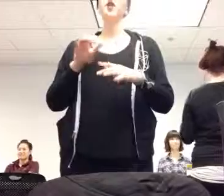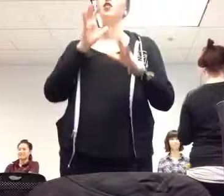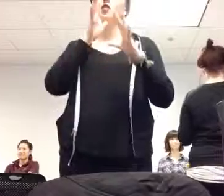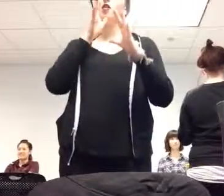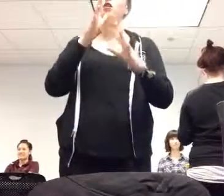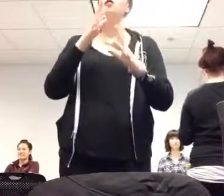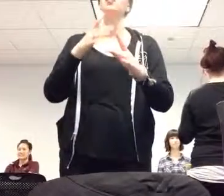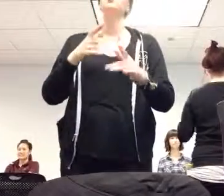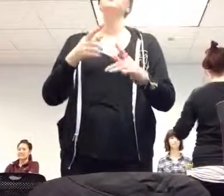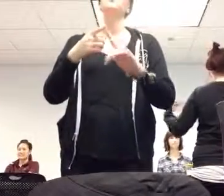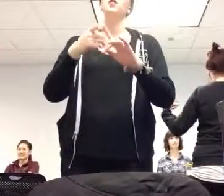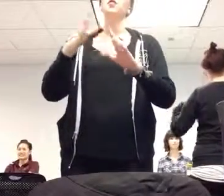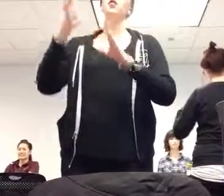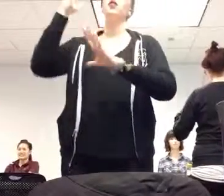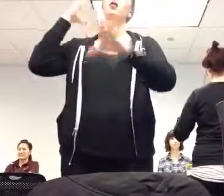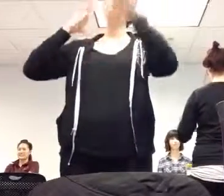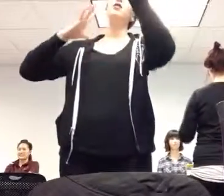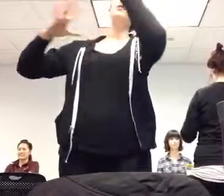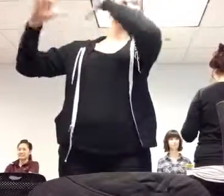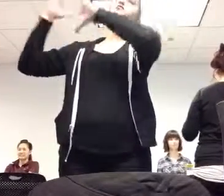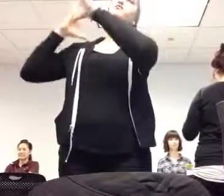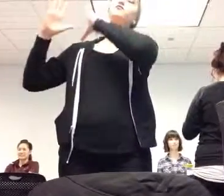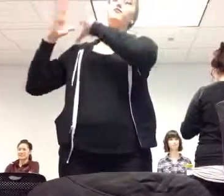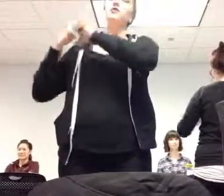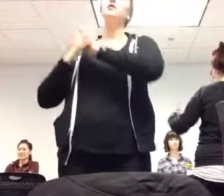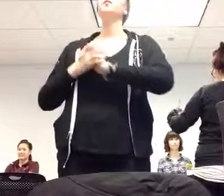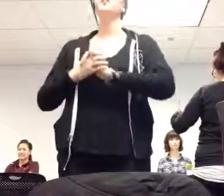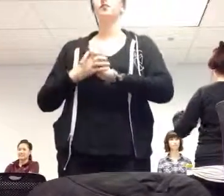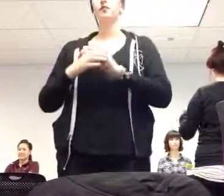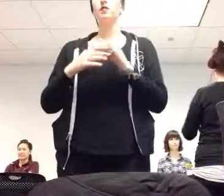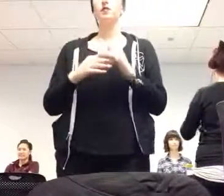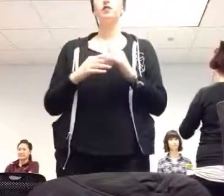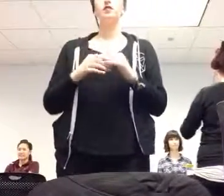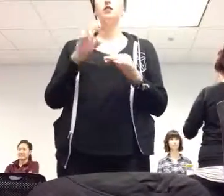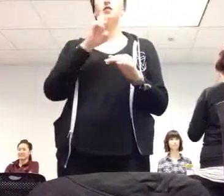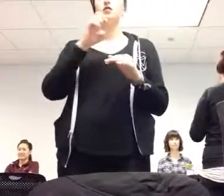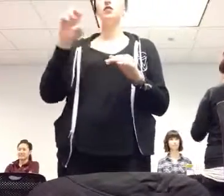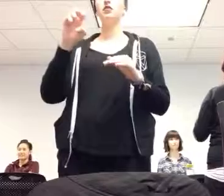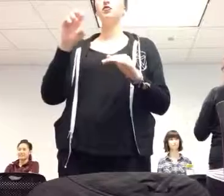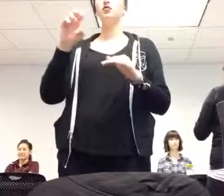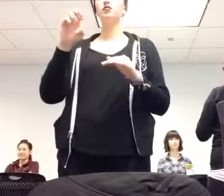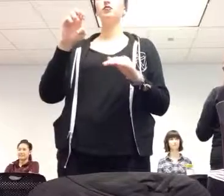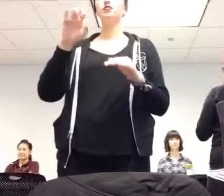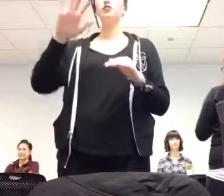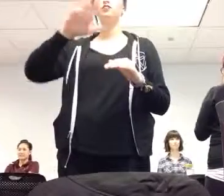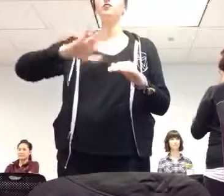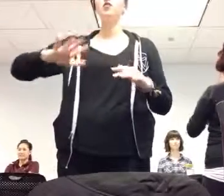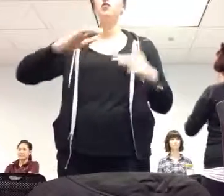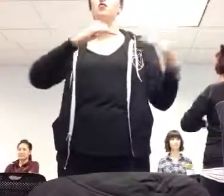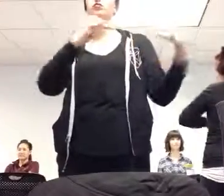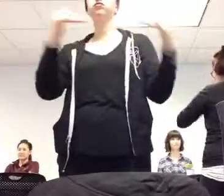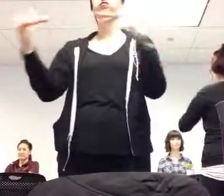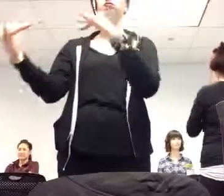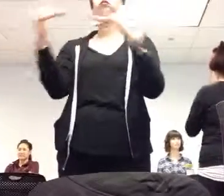Ice. And so the war on the Eastern Front was a total war. It was